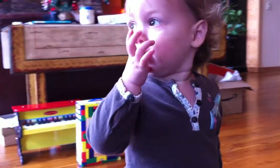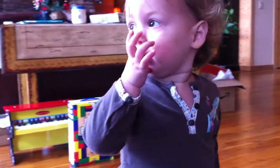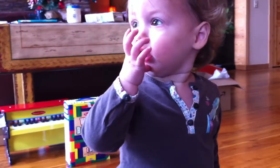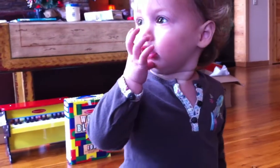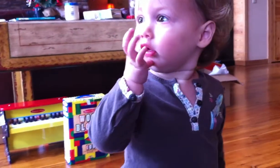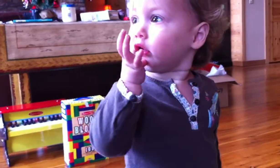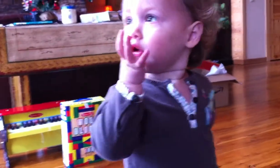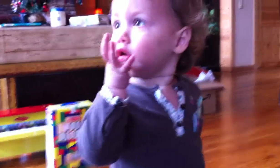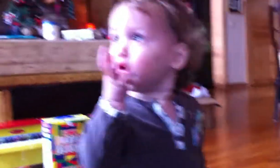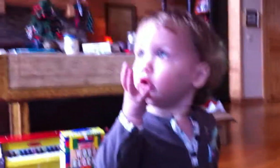Horse?